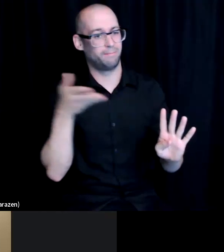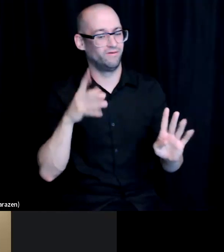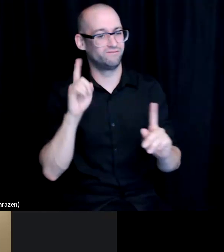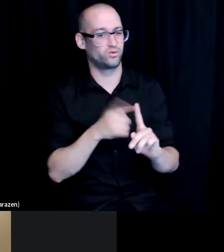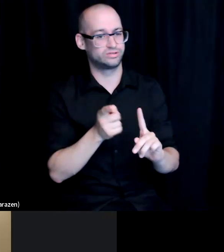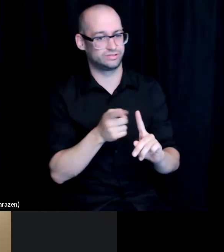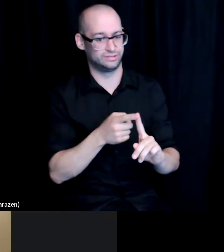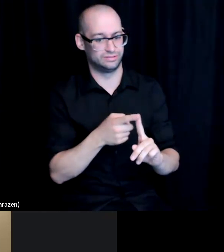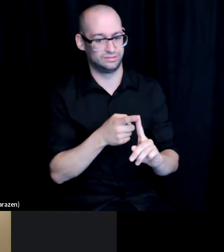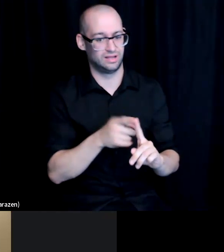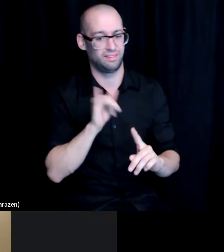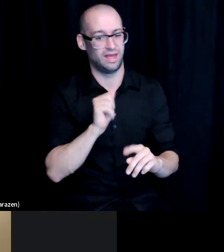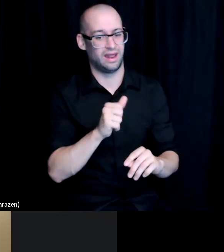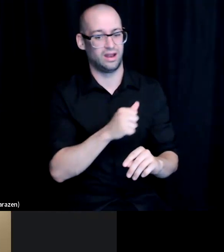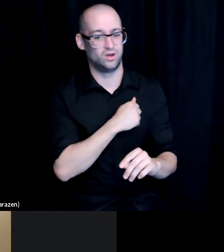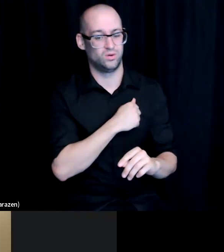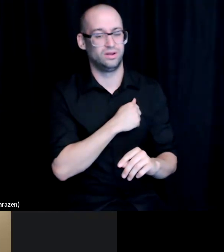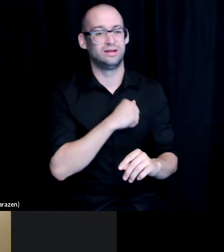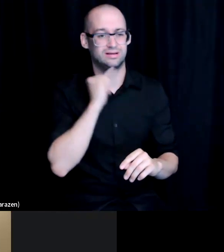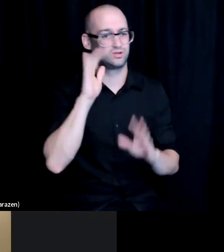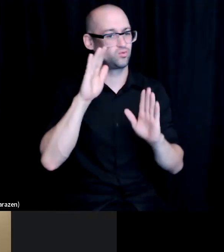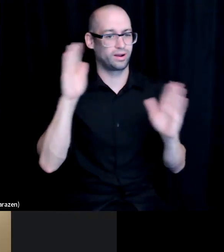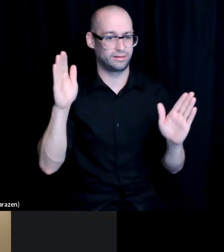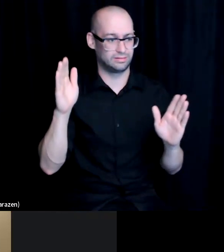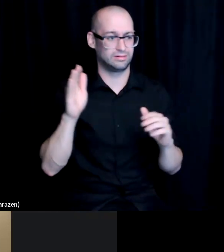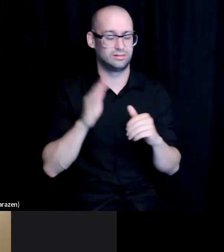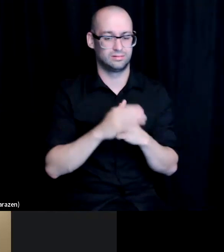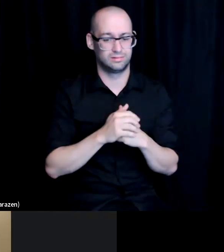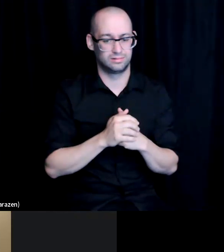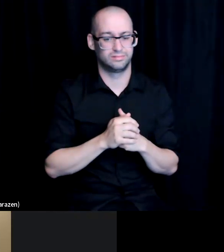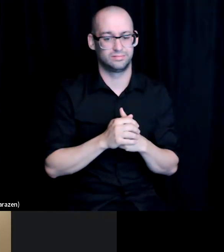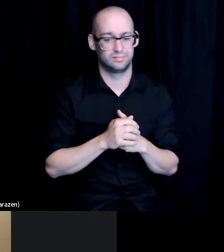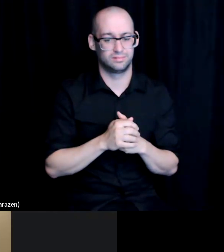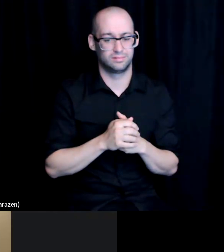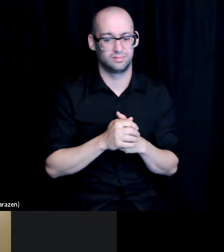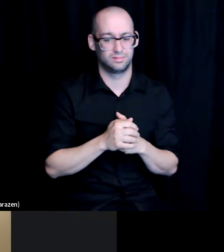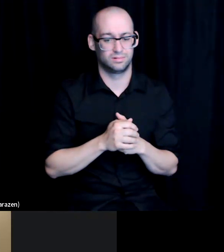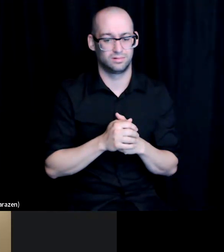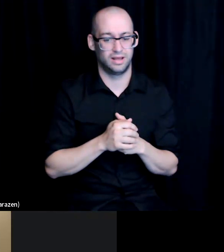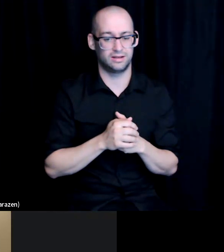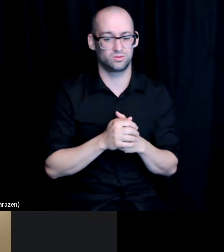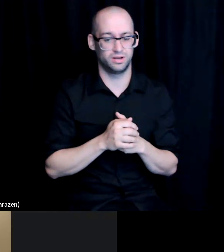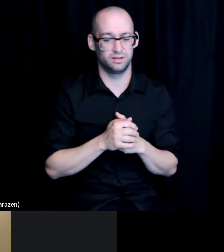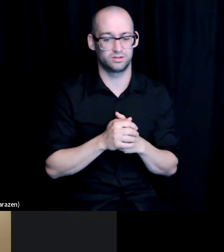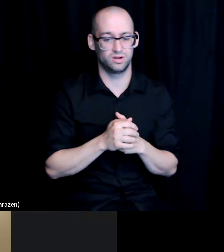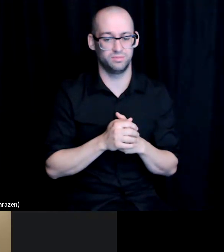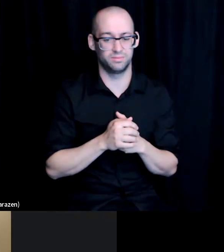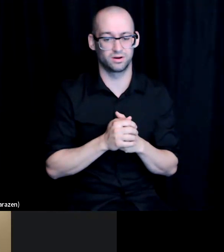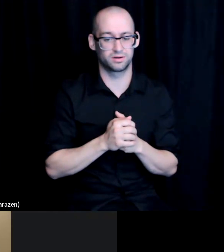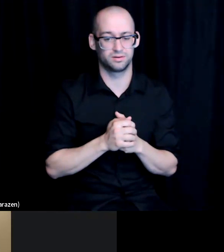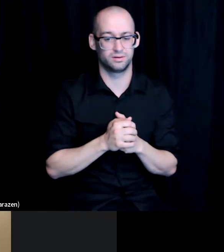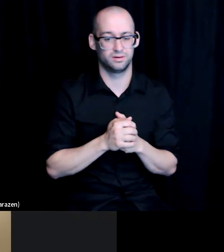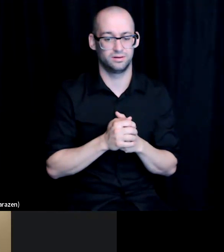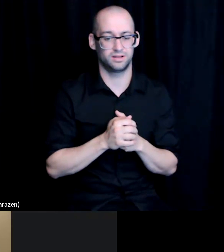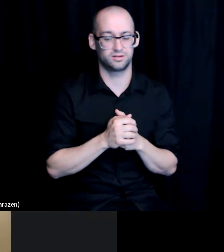was, and the response was fantastic. And we know that they're limited because they